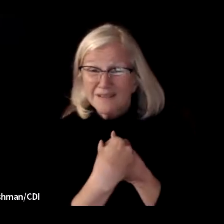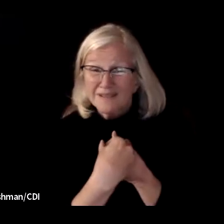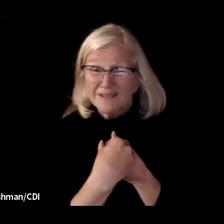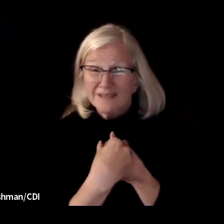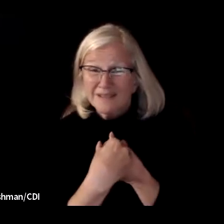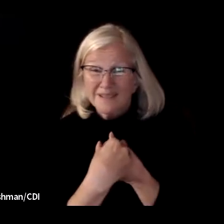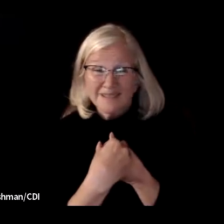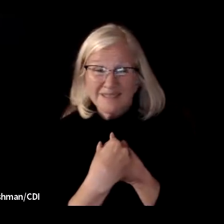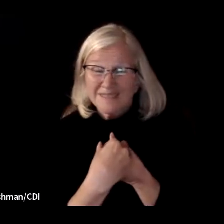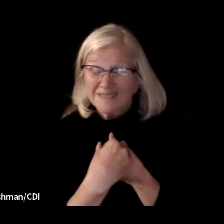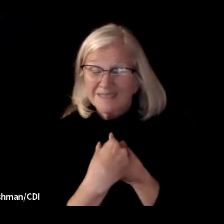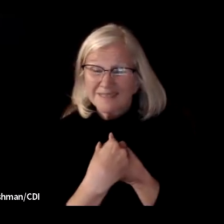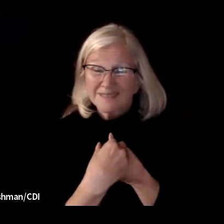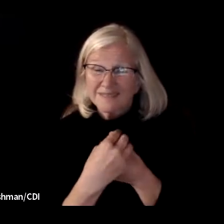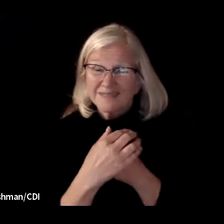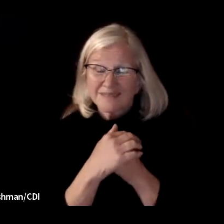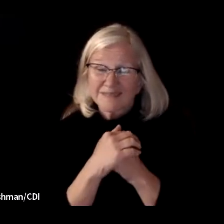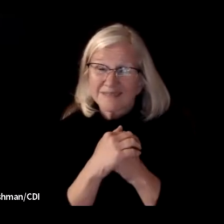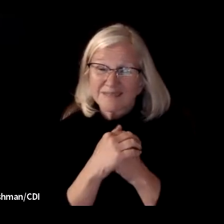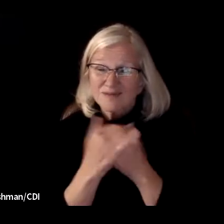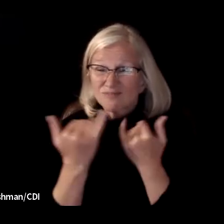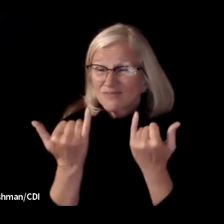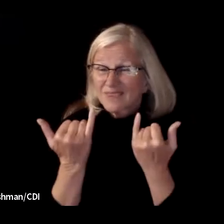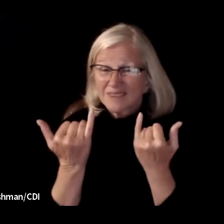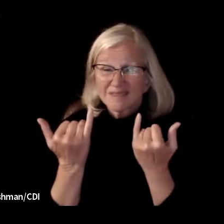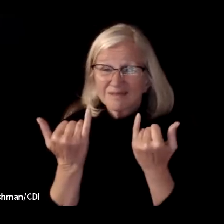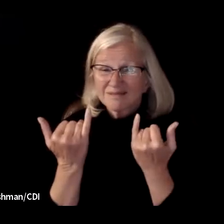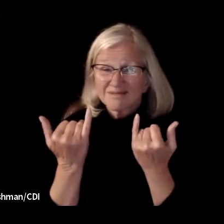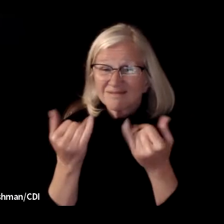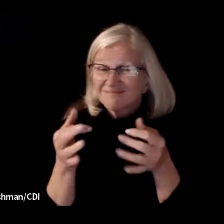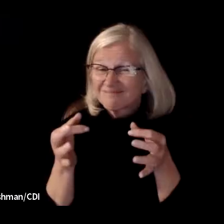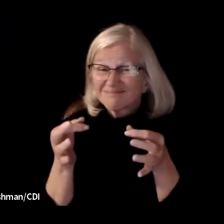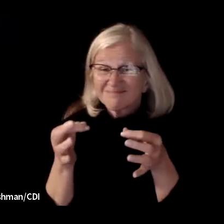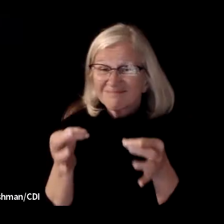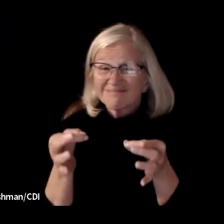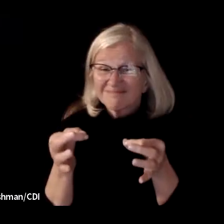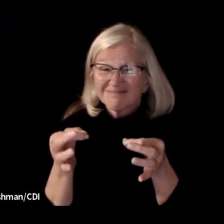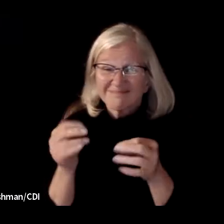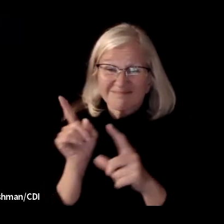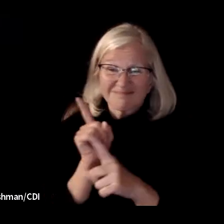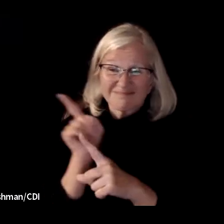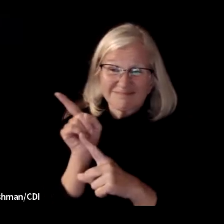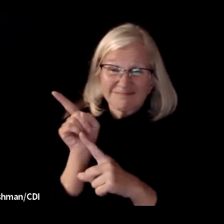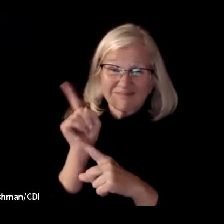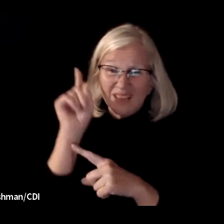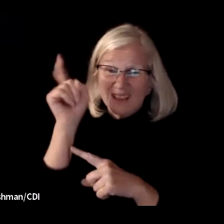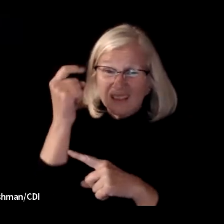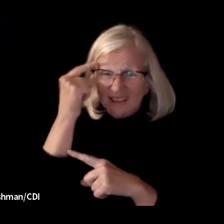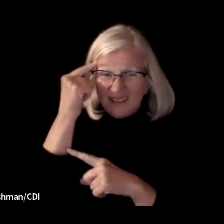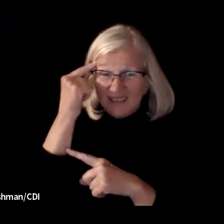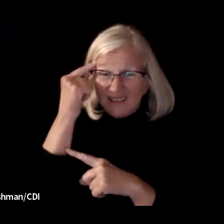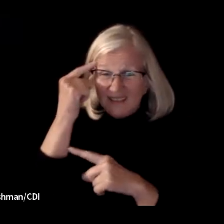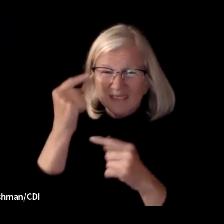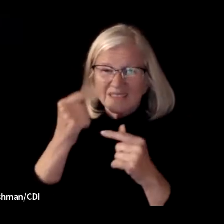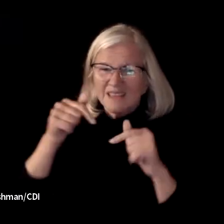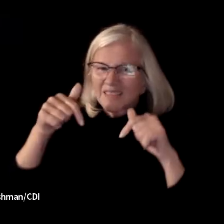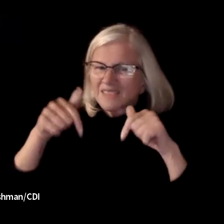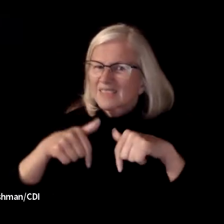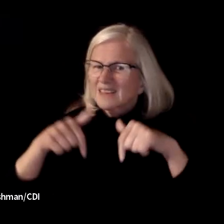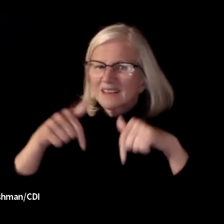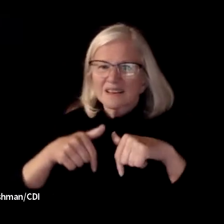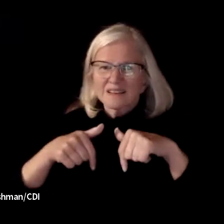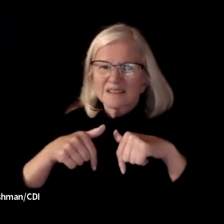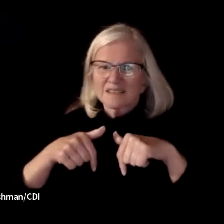more in the decision-making partnership with the governor, and so this is not in any way saying this is not urgent.